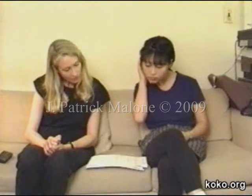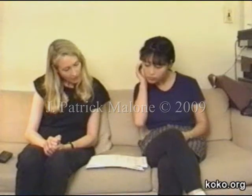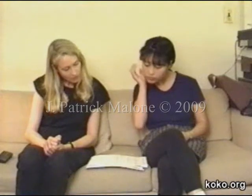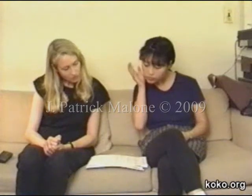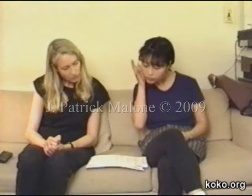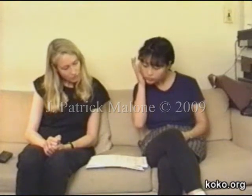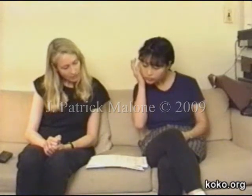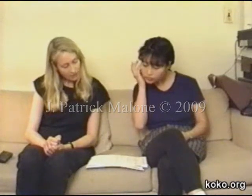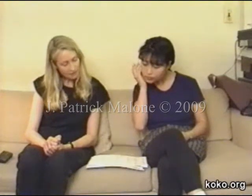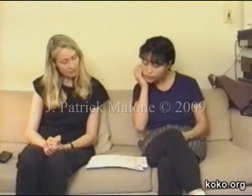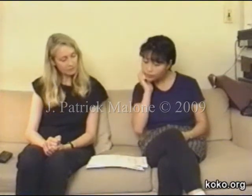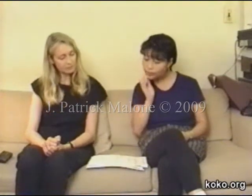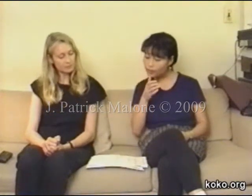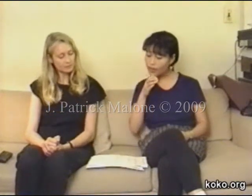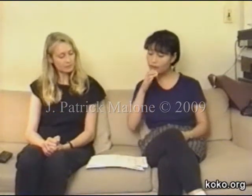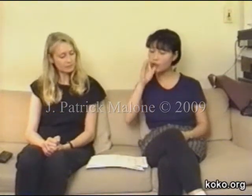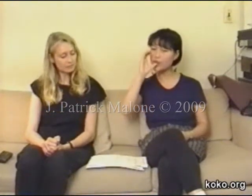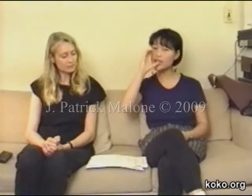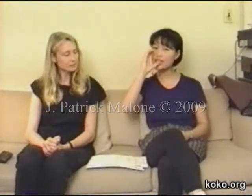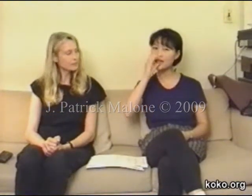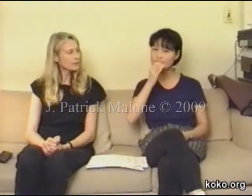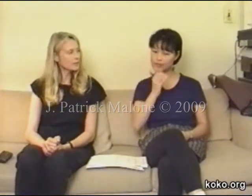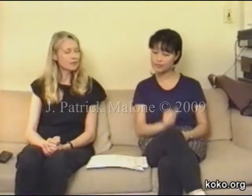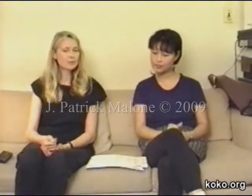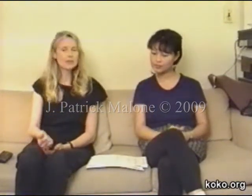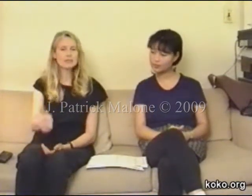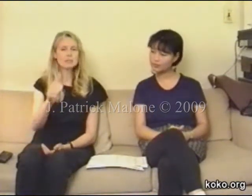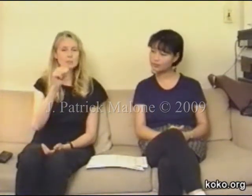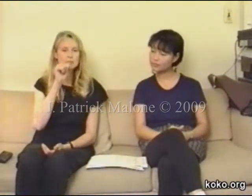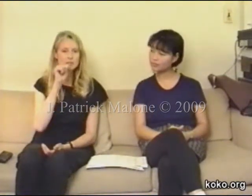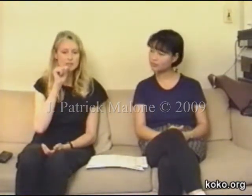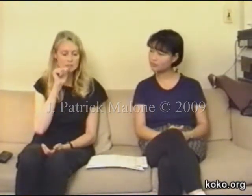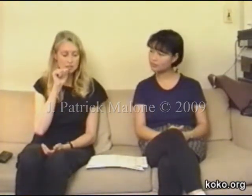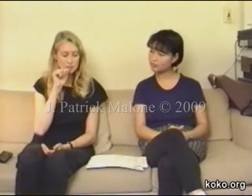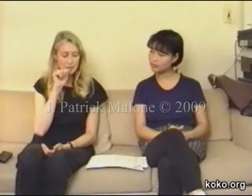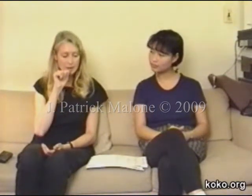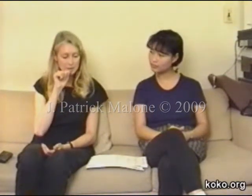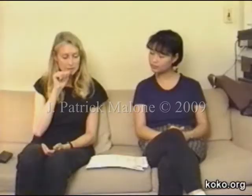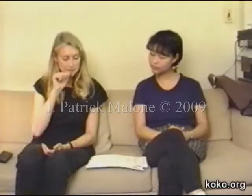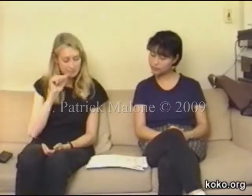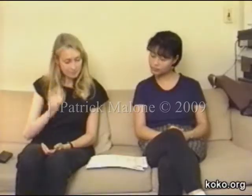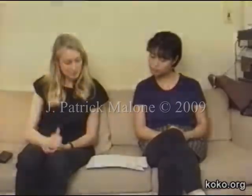Okay, drink. Drink. The gorilla simply put the fist to the mouth.